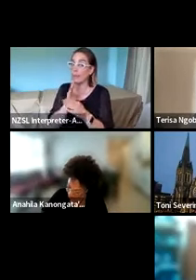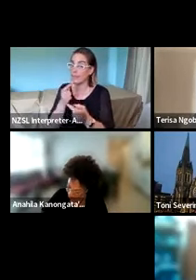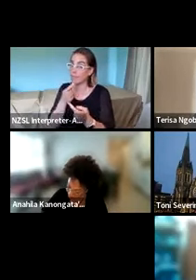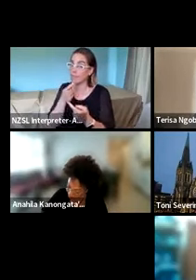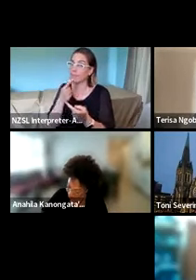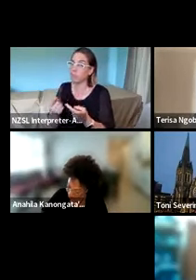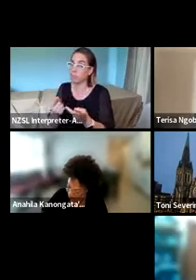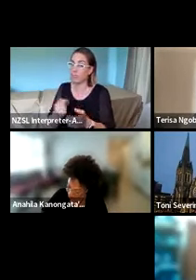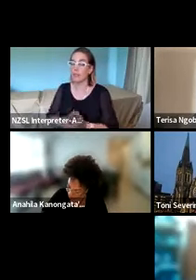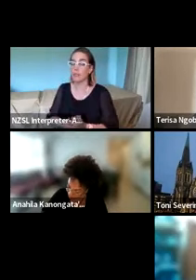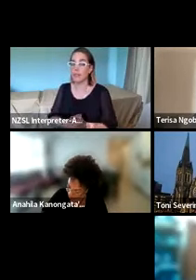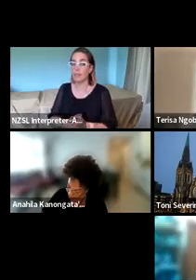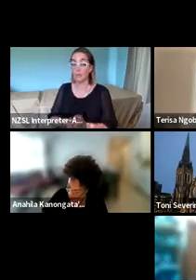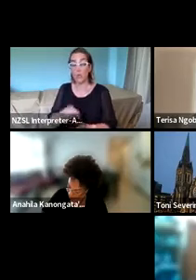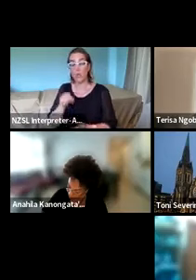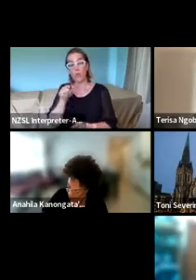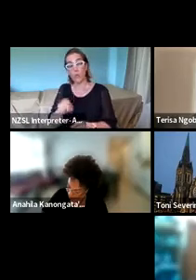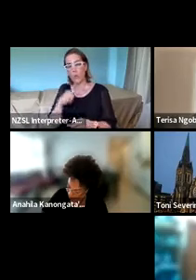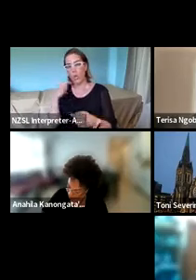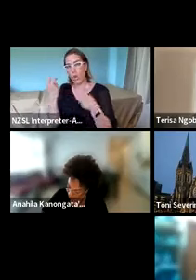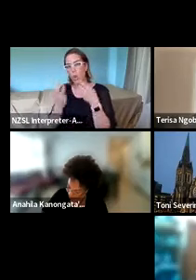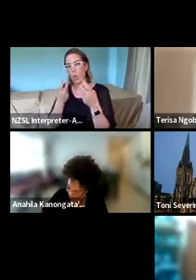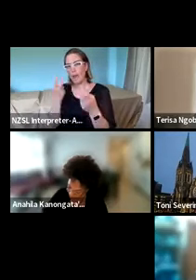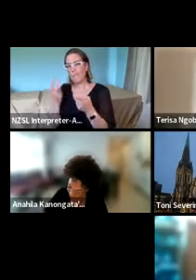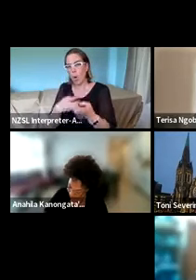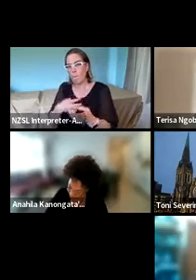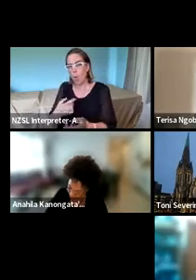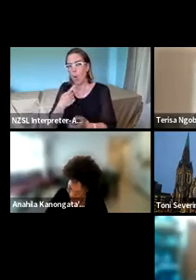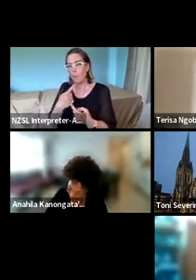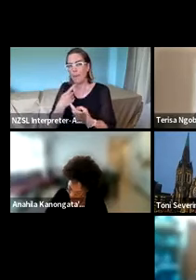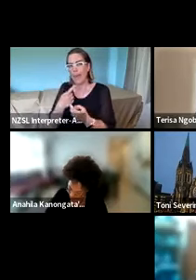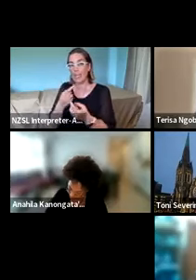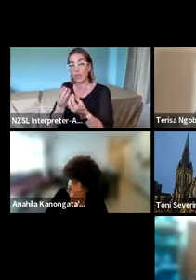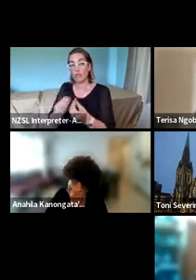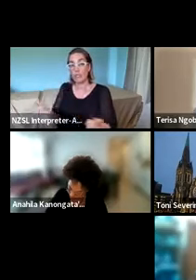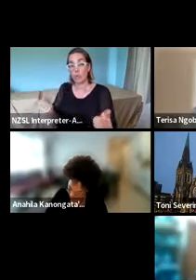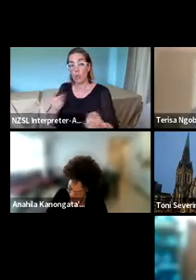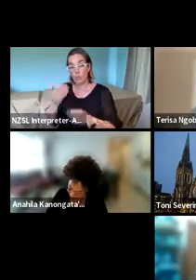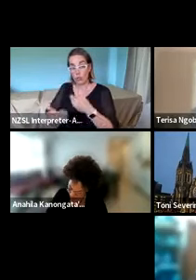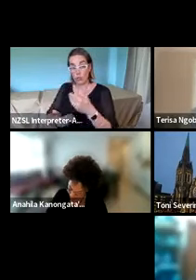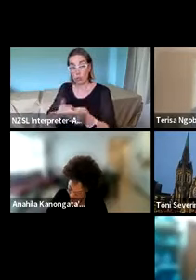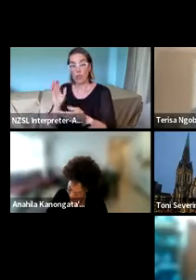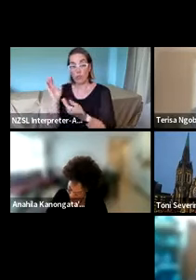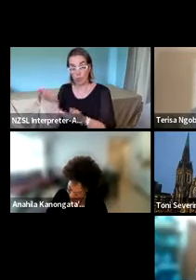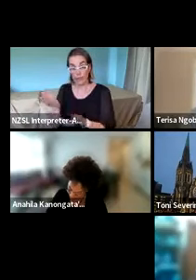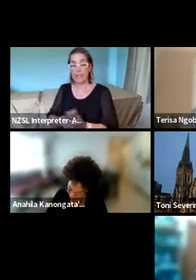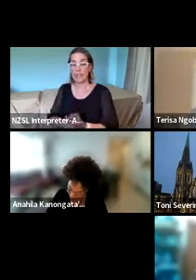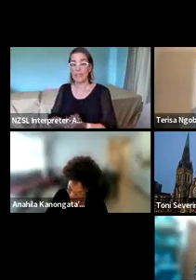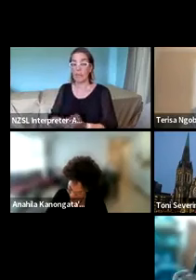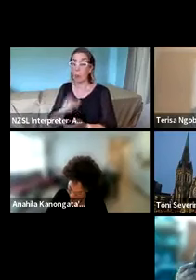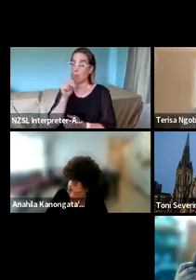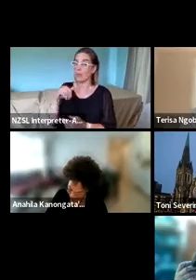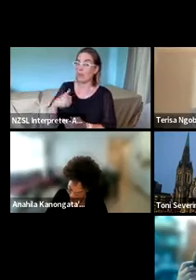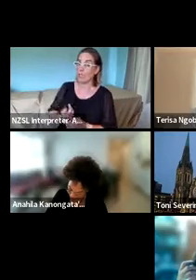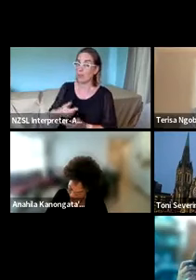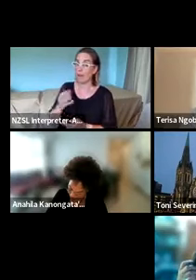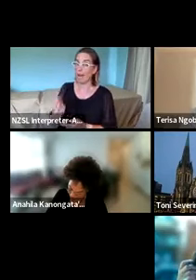for a sort of more complaints and resolution service, which generally you'd probably need to have somebody in